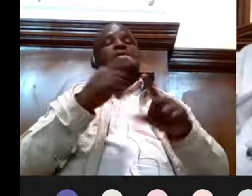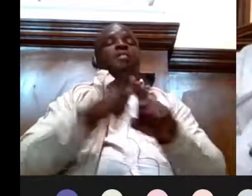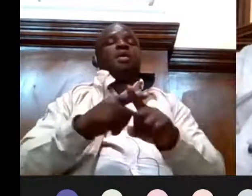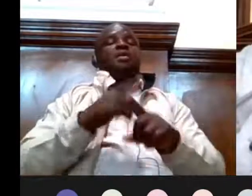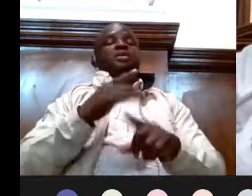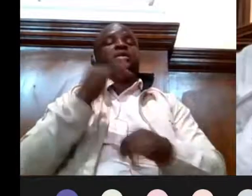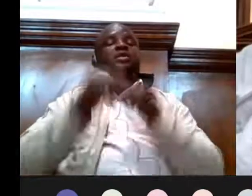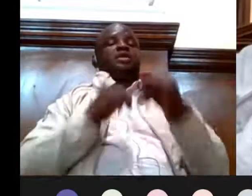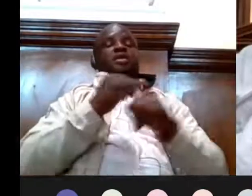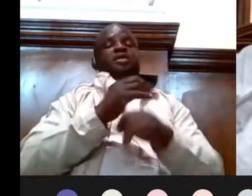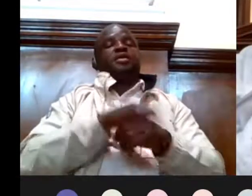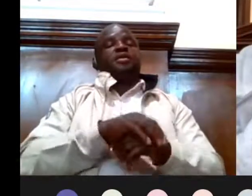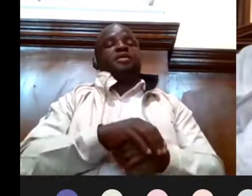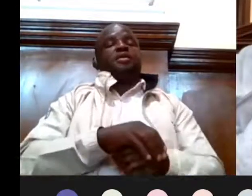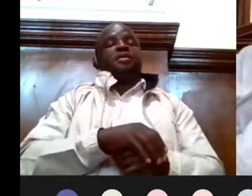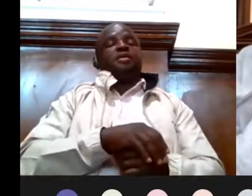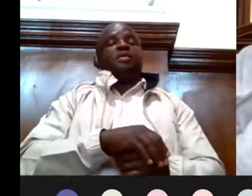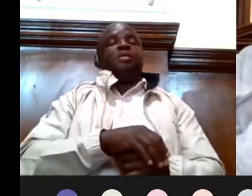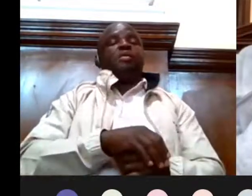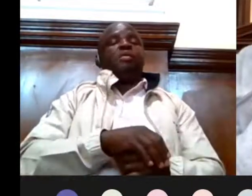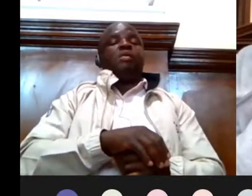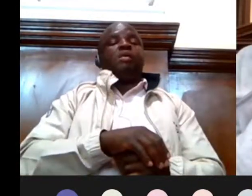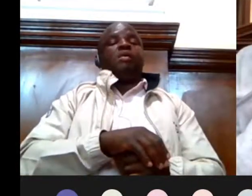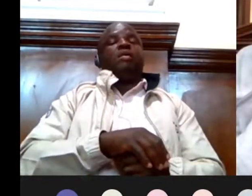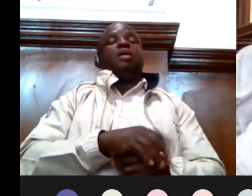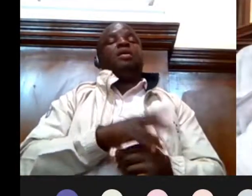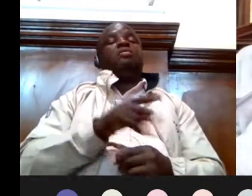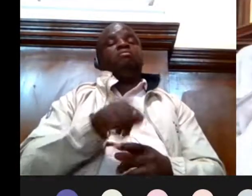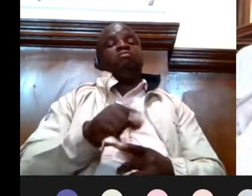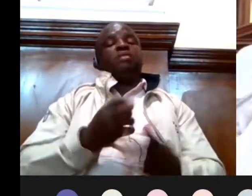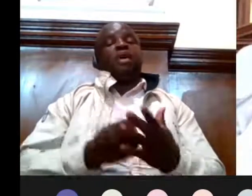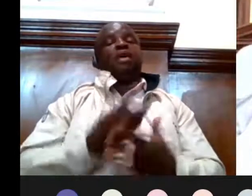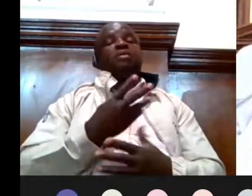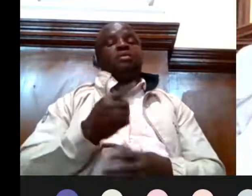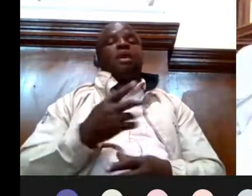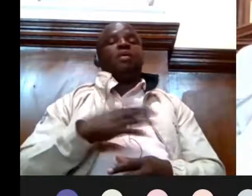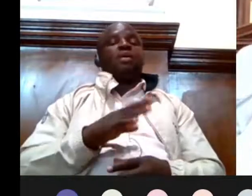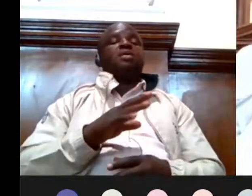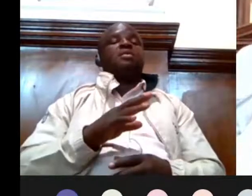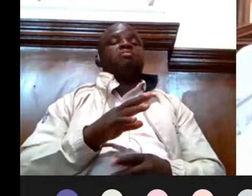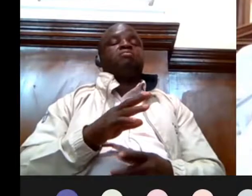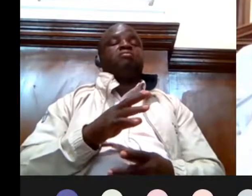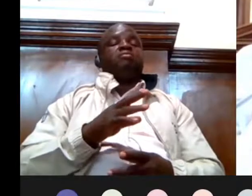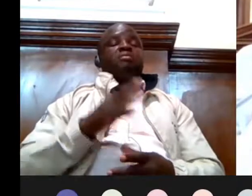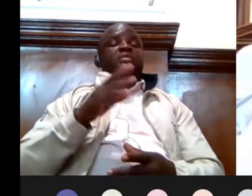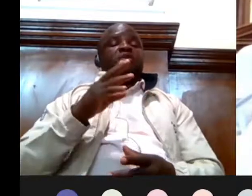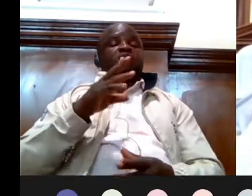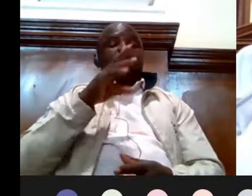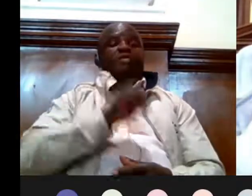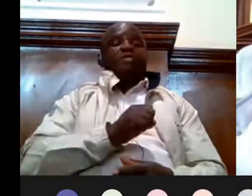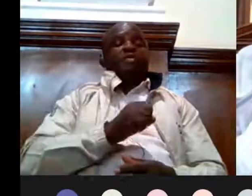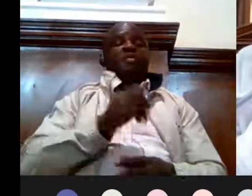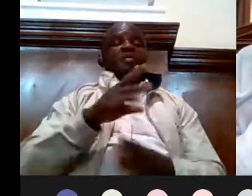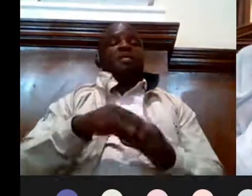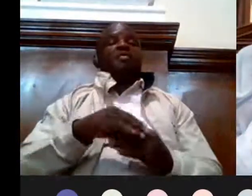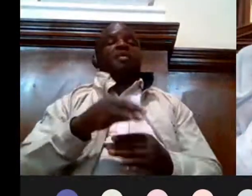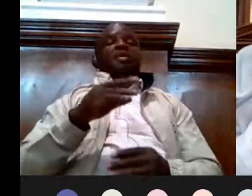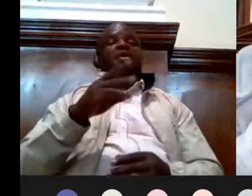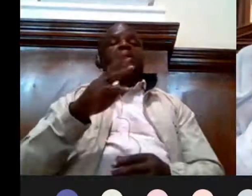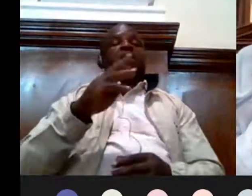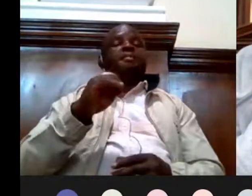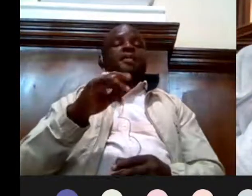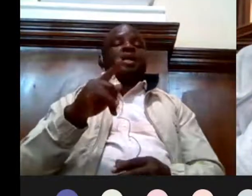internationally. And by mentioning that, I would like to reassure Honorable Makeseni Hure, as a leader,